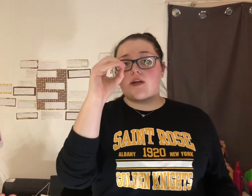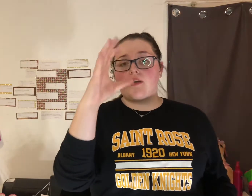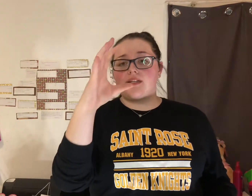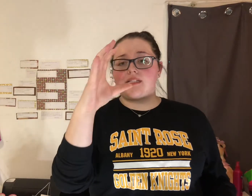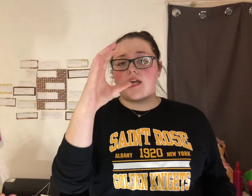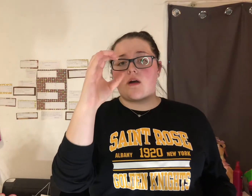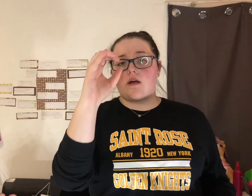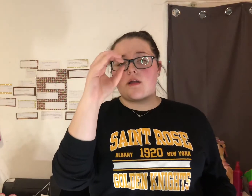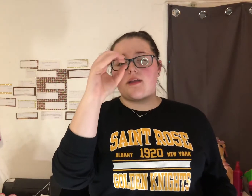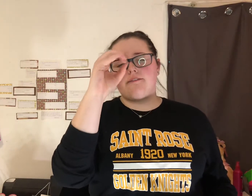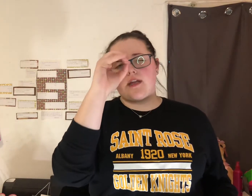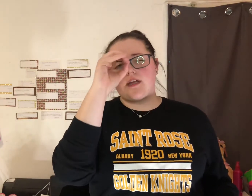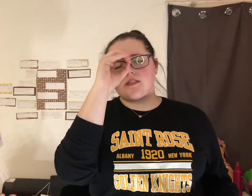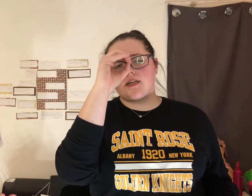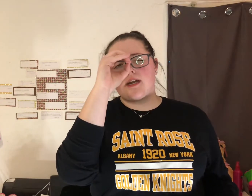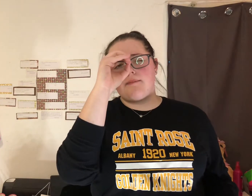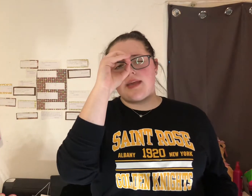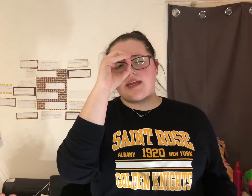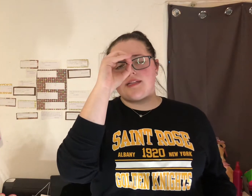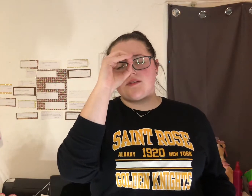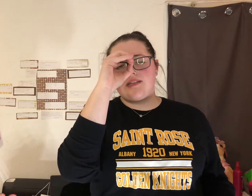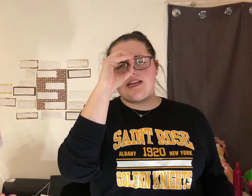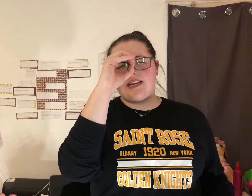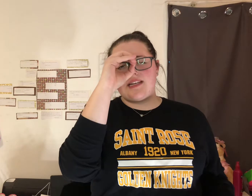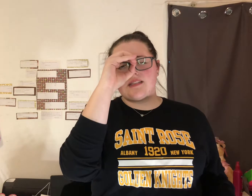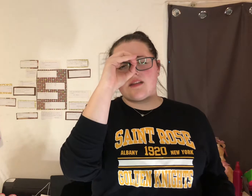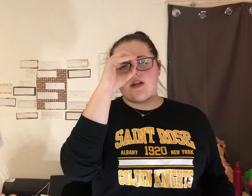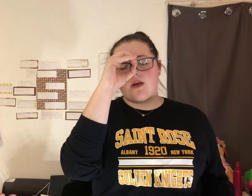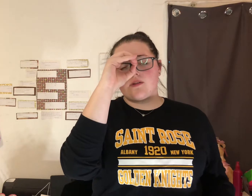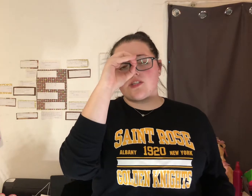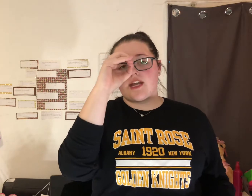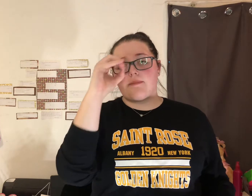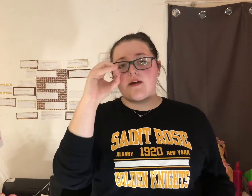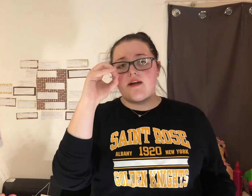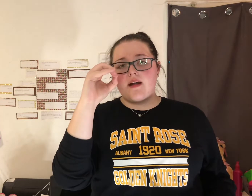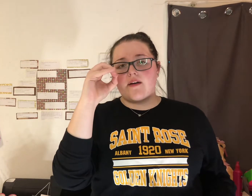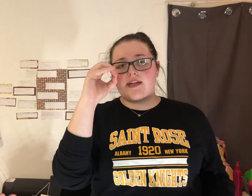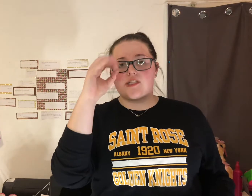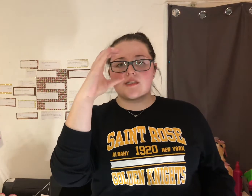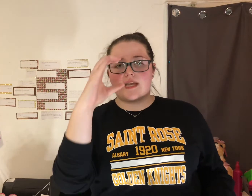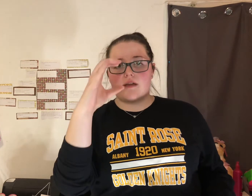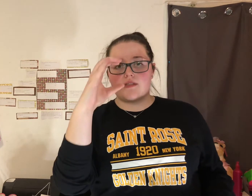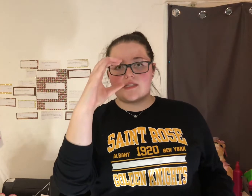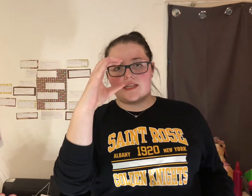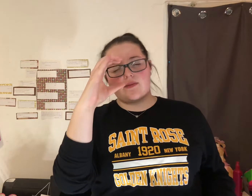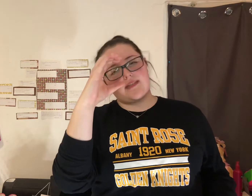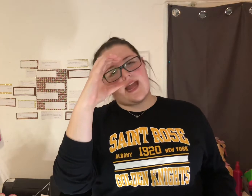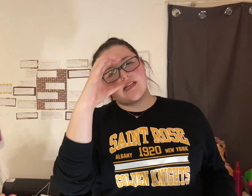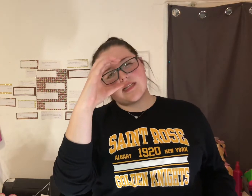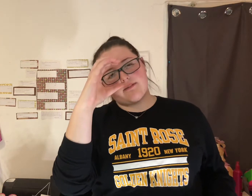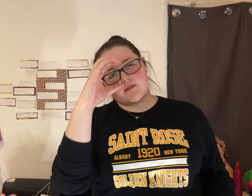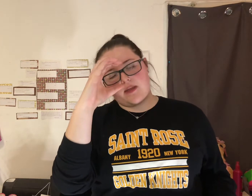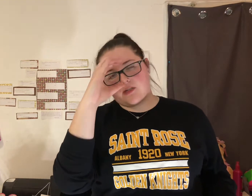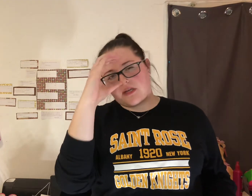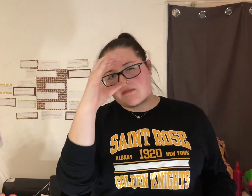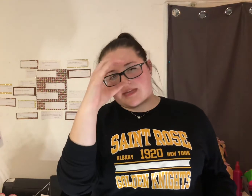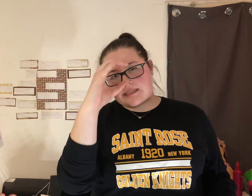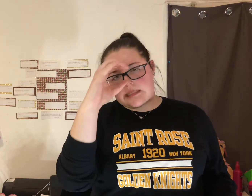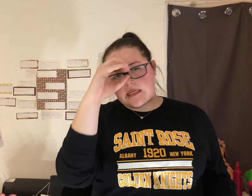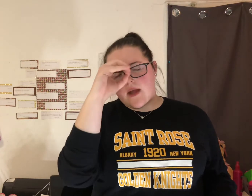to take all your fingers and you're going to make it into a nice little O shape. Okay, just like how C was kind of self-explanatory, you make a C.